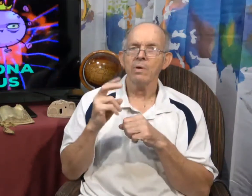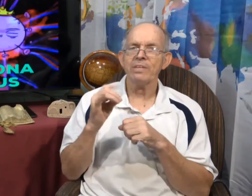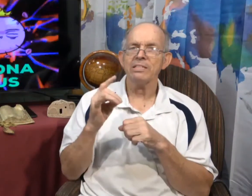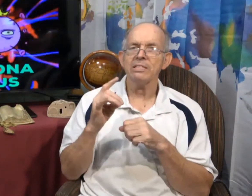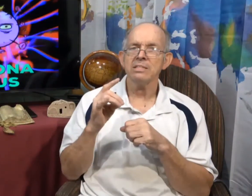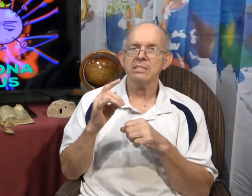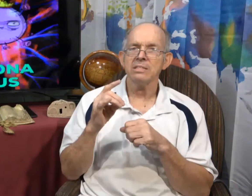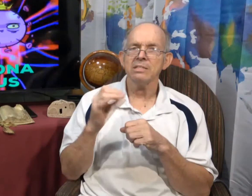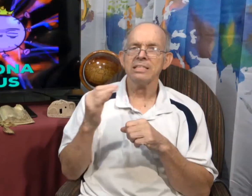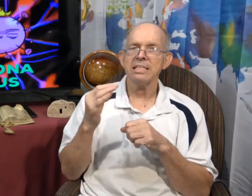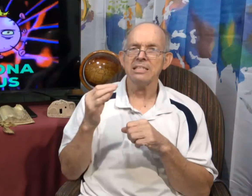Perfect.